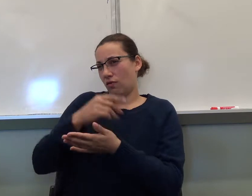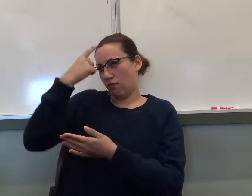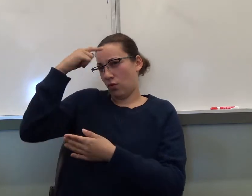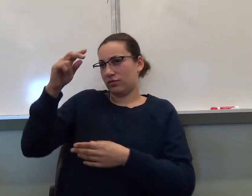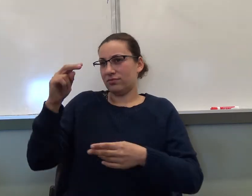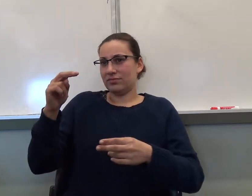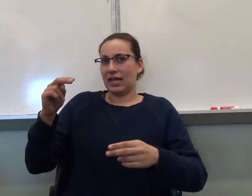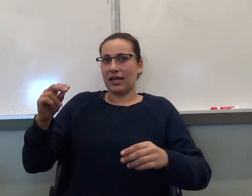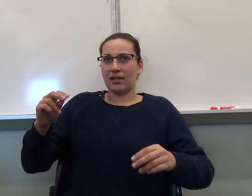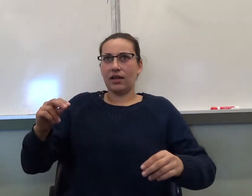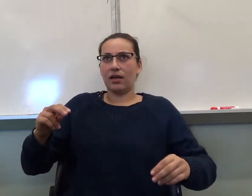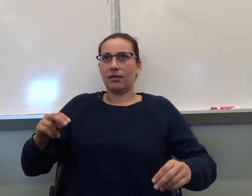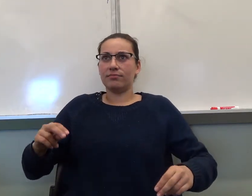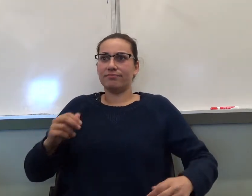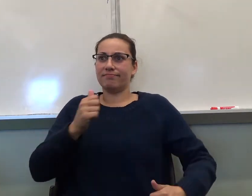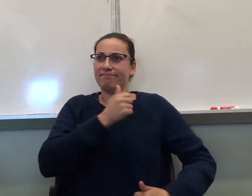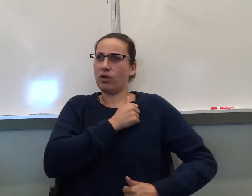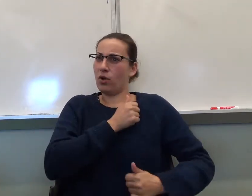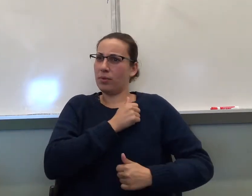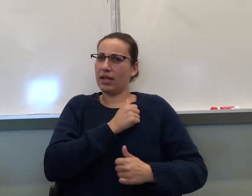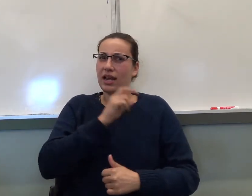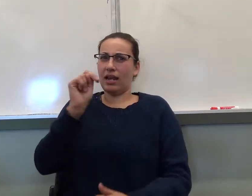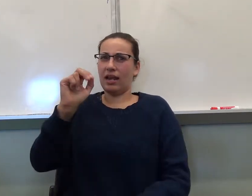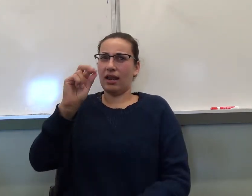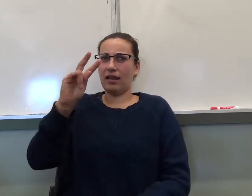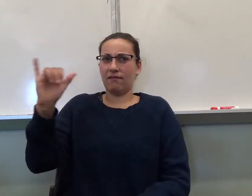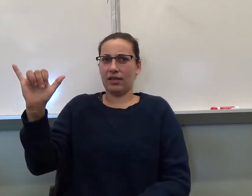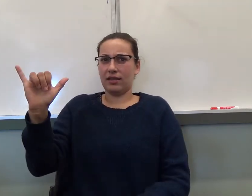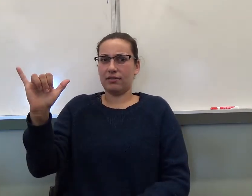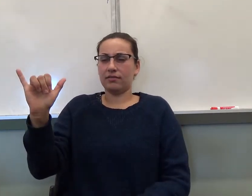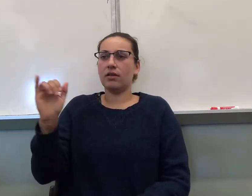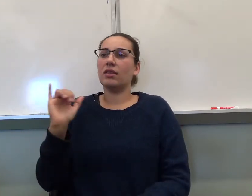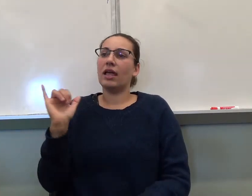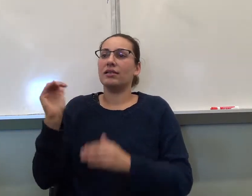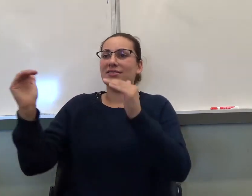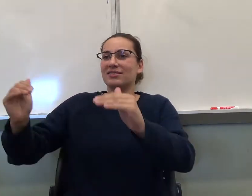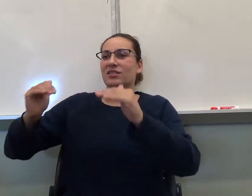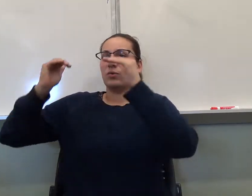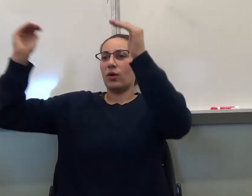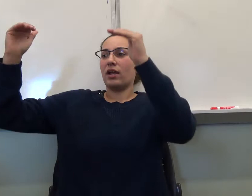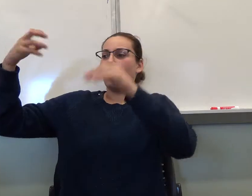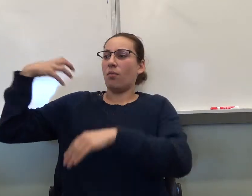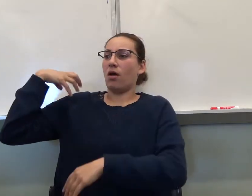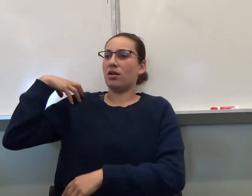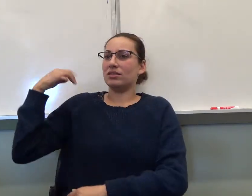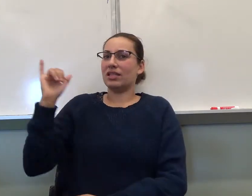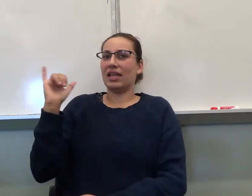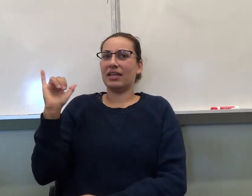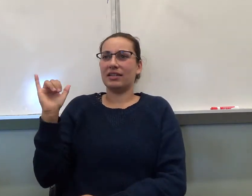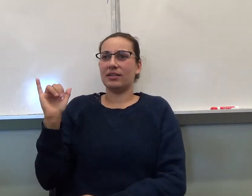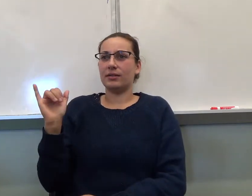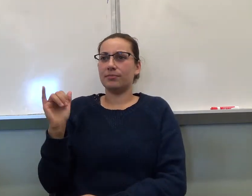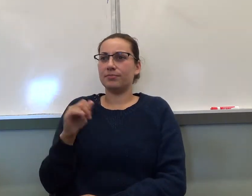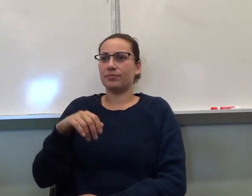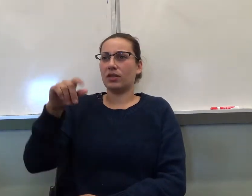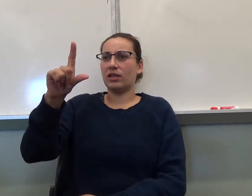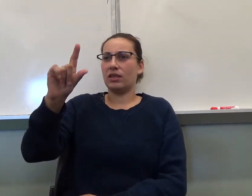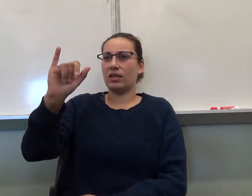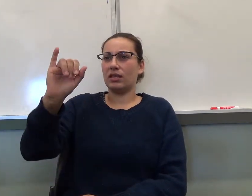very well-trained people. They're the higher rank officers, from lieutenant commanders up to, captains, admirals, and stuff